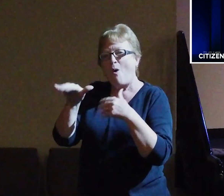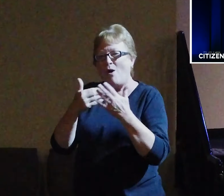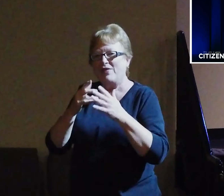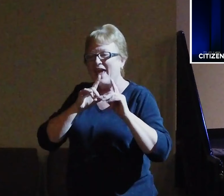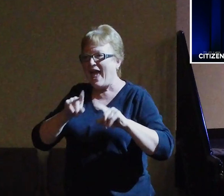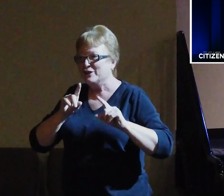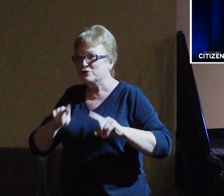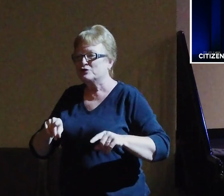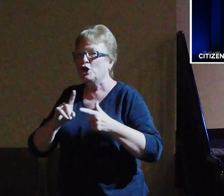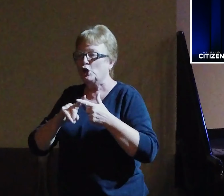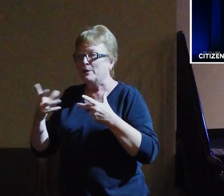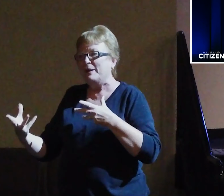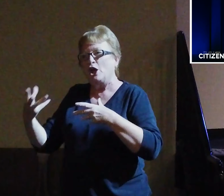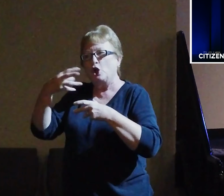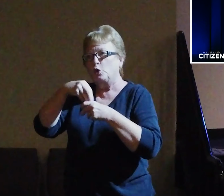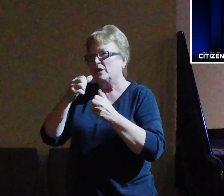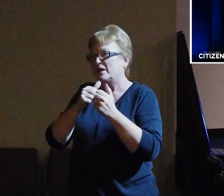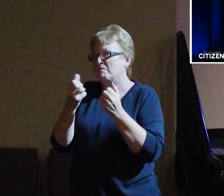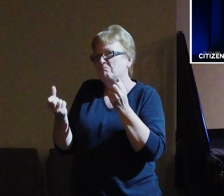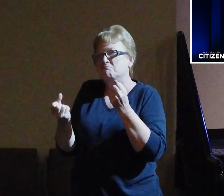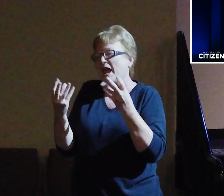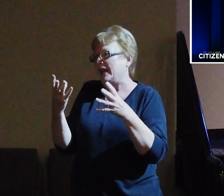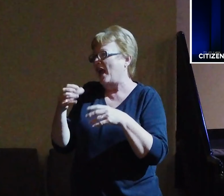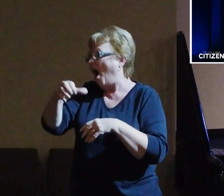really could have been included in most countries'